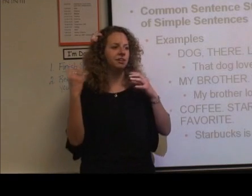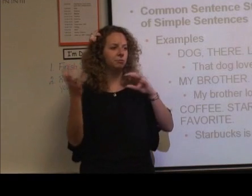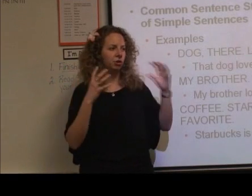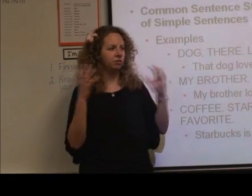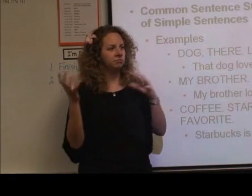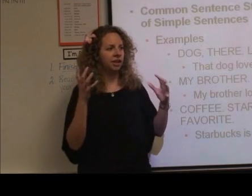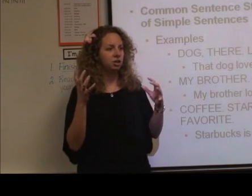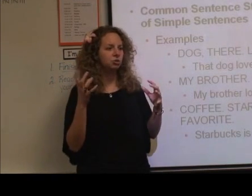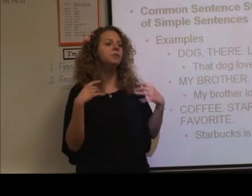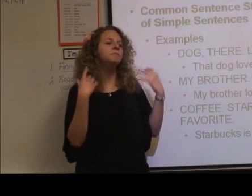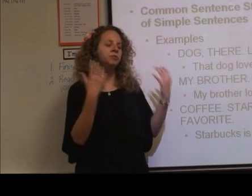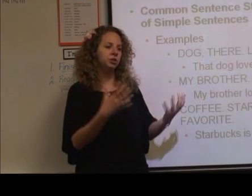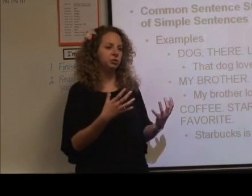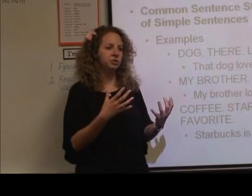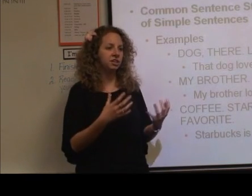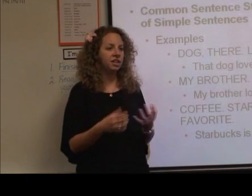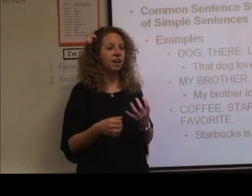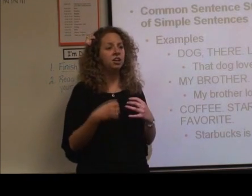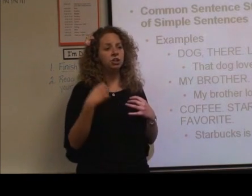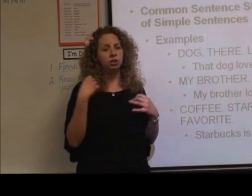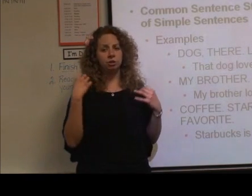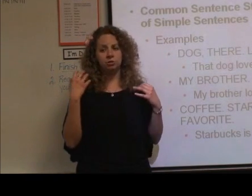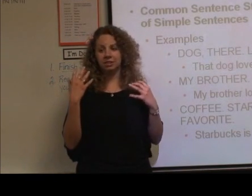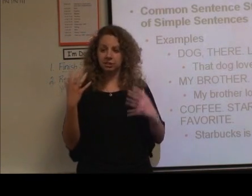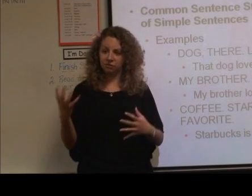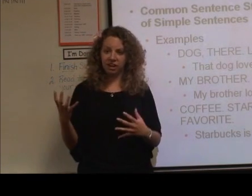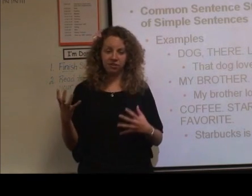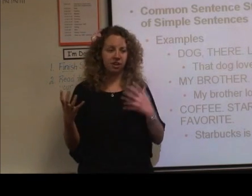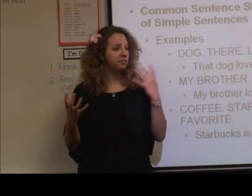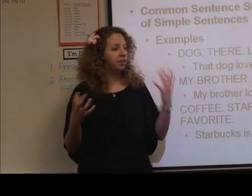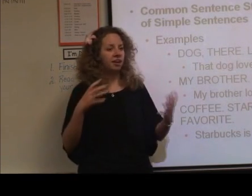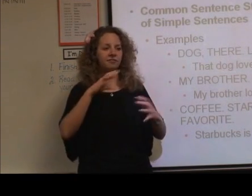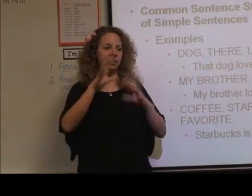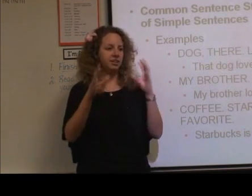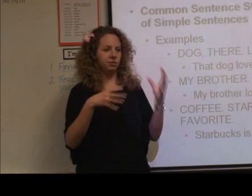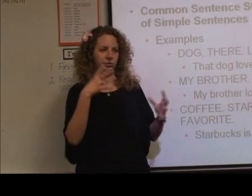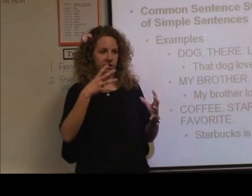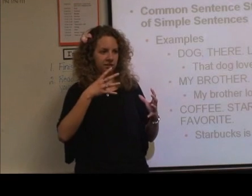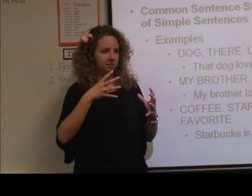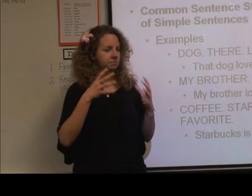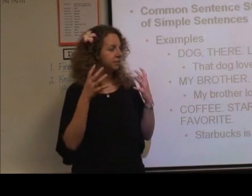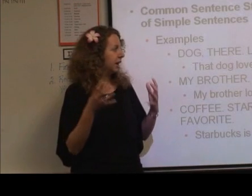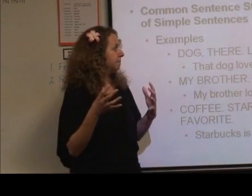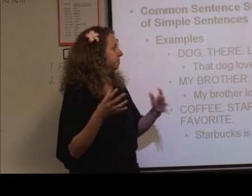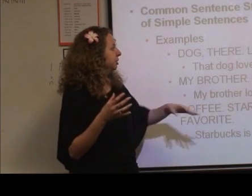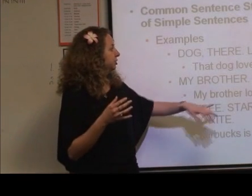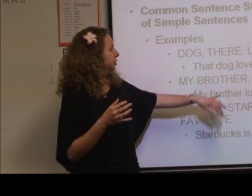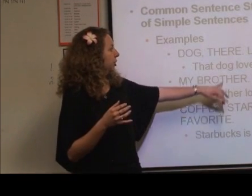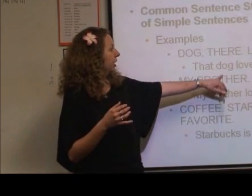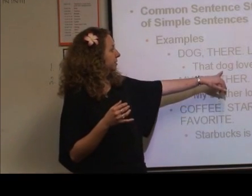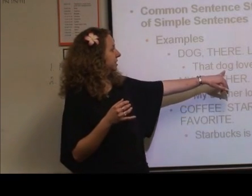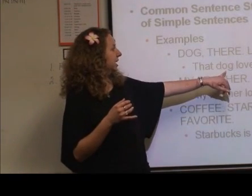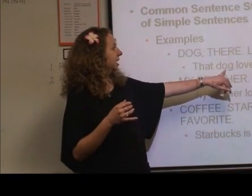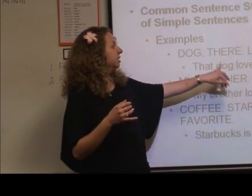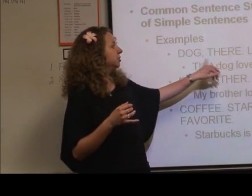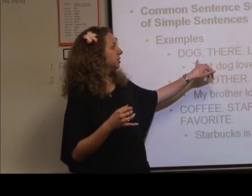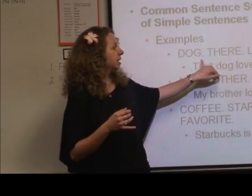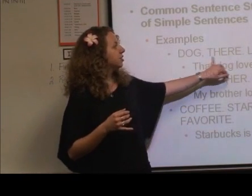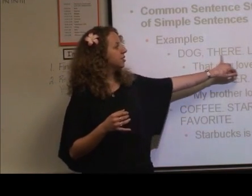like more casual, you can use it like that. You can use it as favorite, love, any of those things, okay? So I would say, so that dog